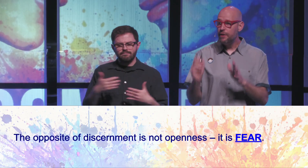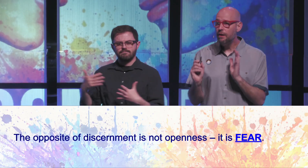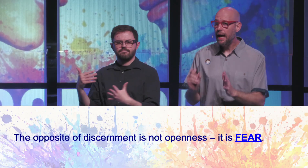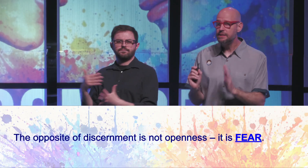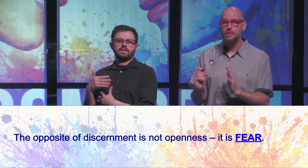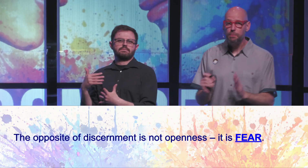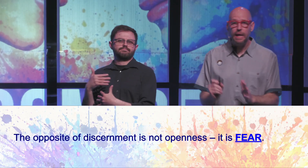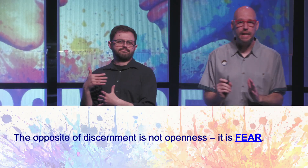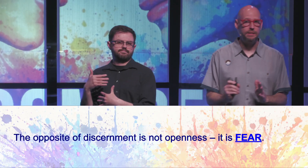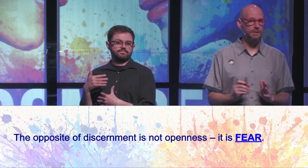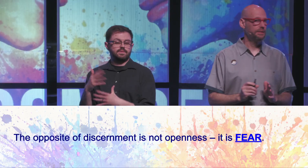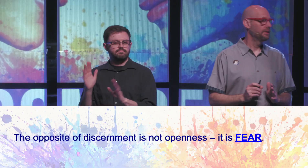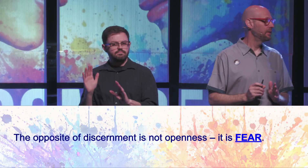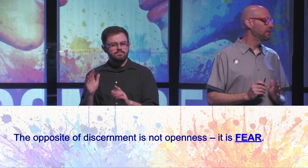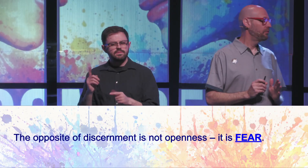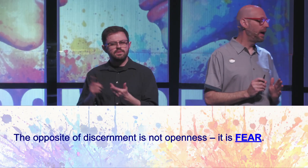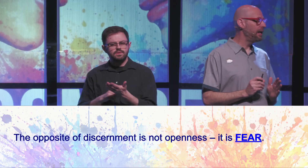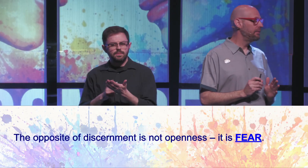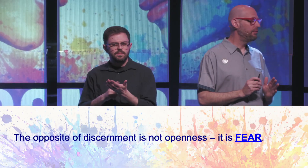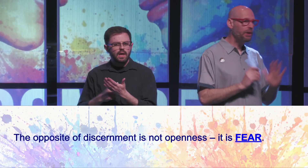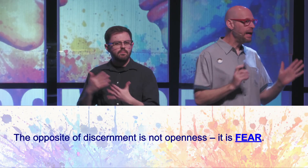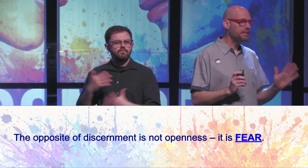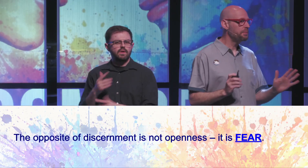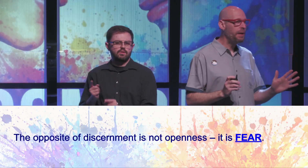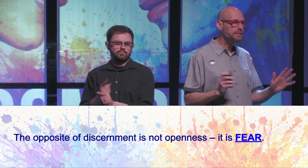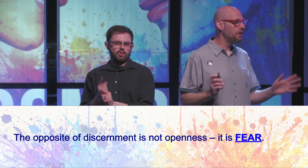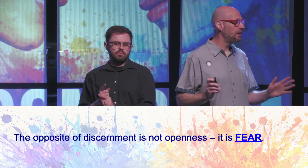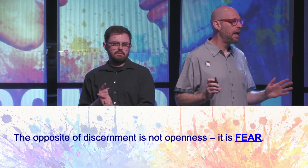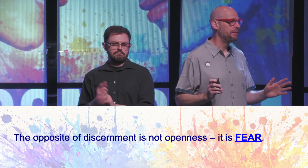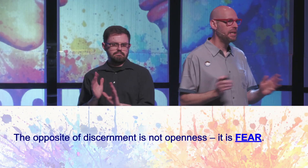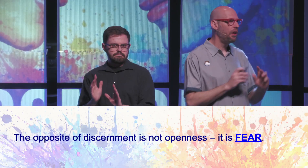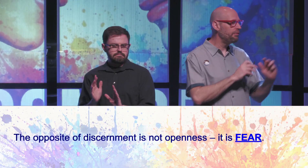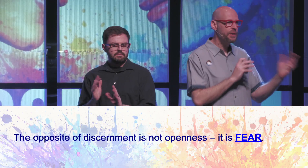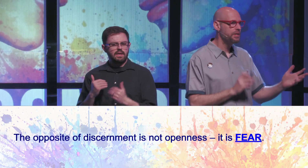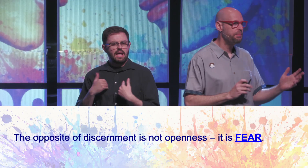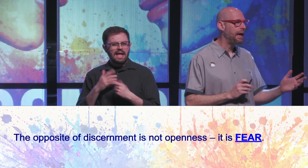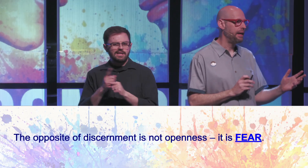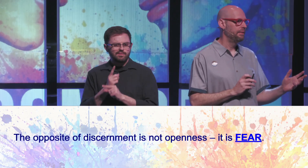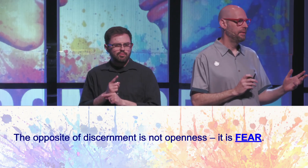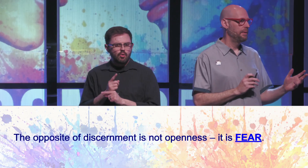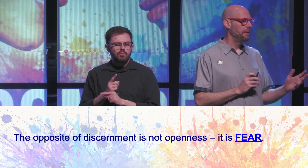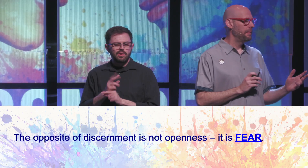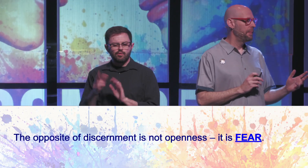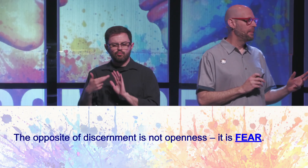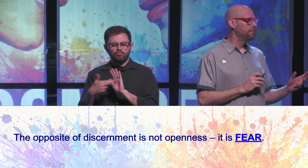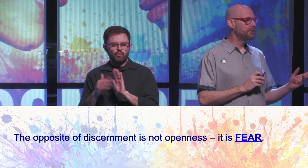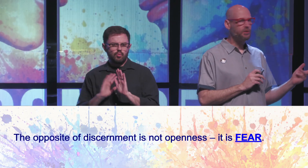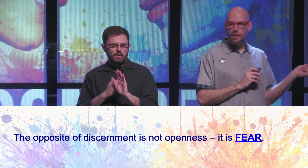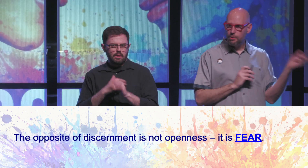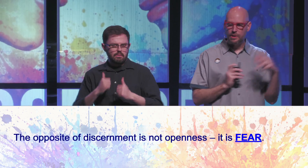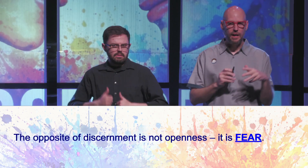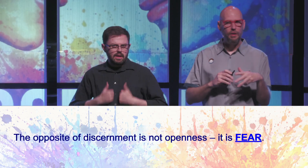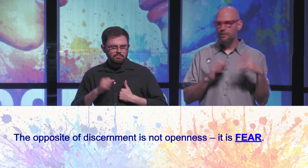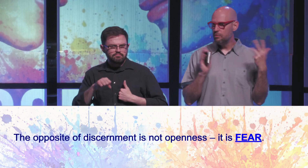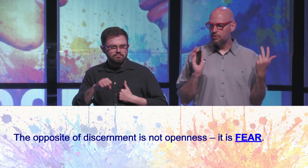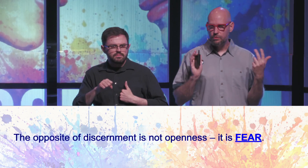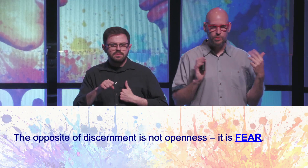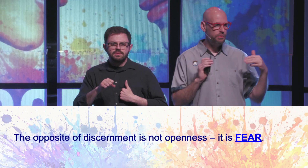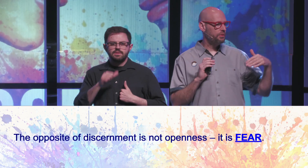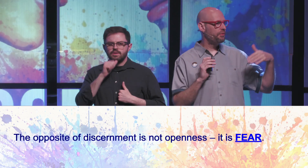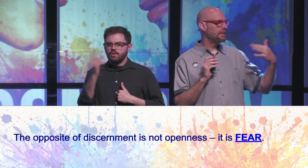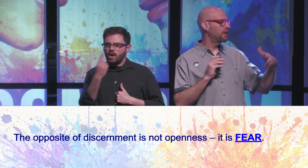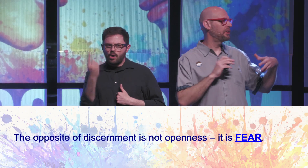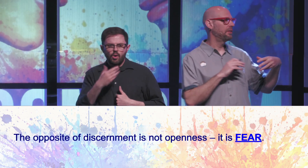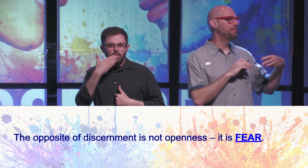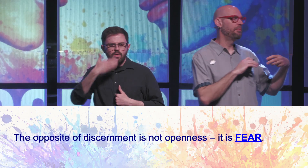Now, fear has its place, right? Fear has its place in our lives. Not all fear is bad. There's a great book I often